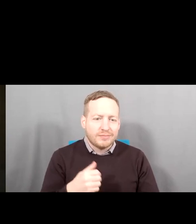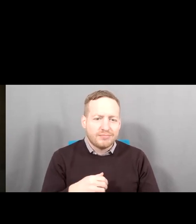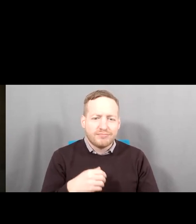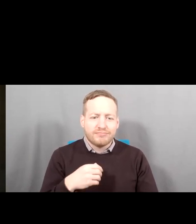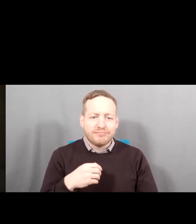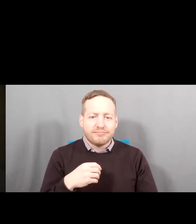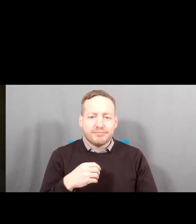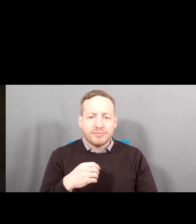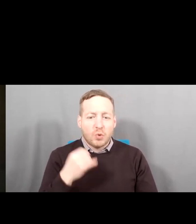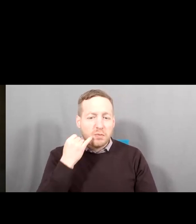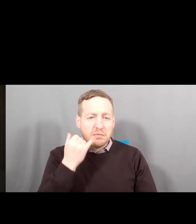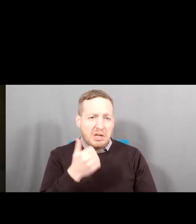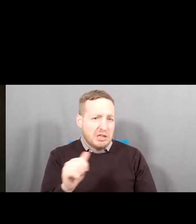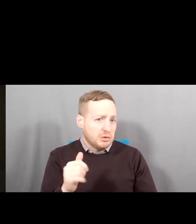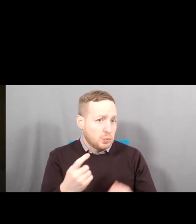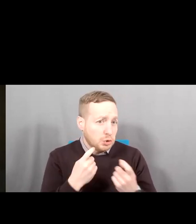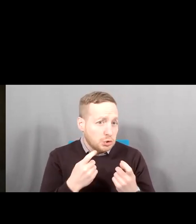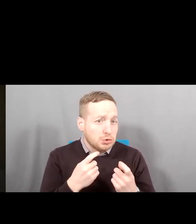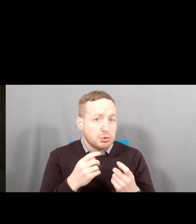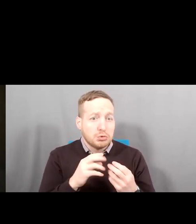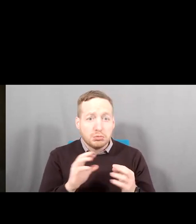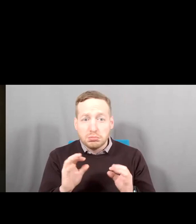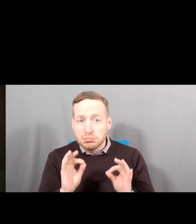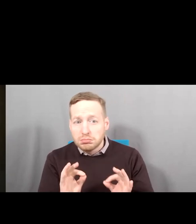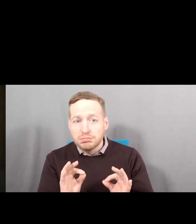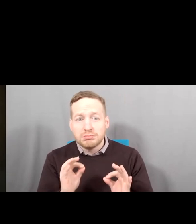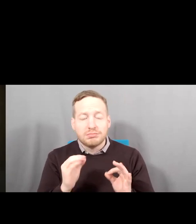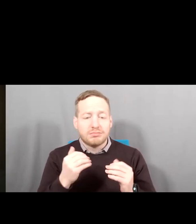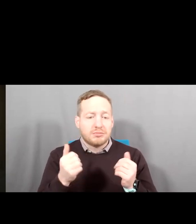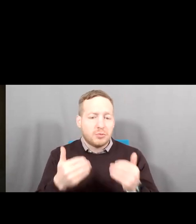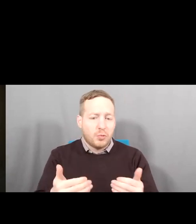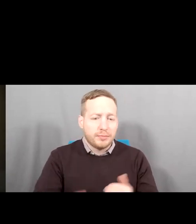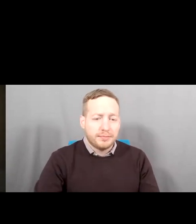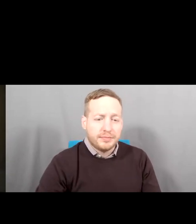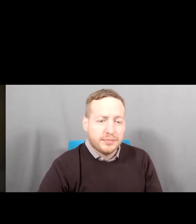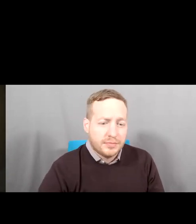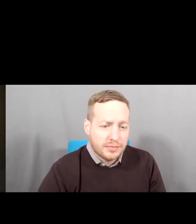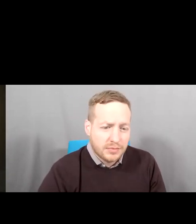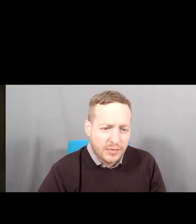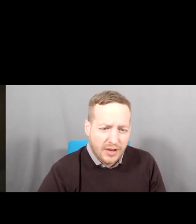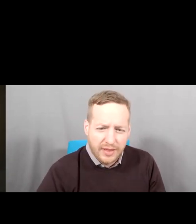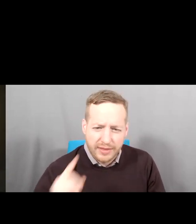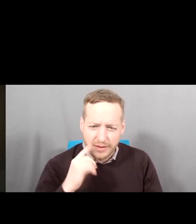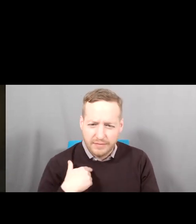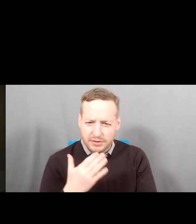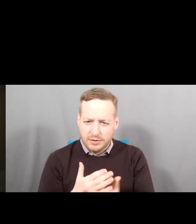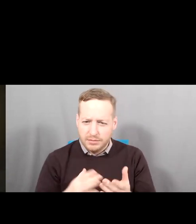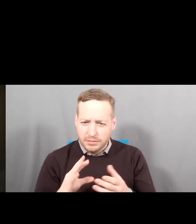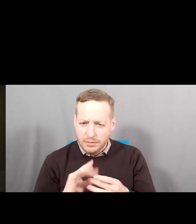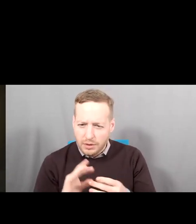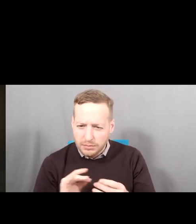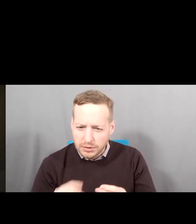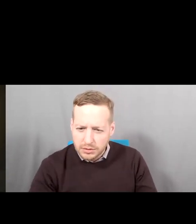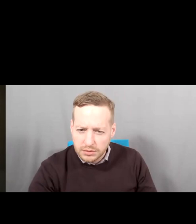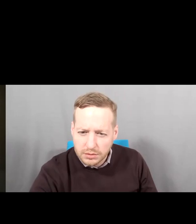wherever you prefer them, or you can see the full transcript on the side if you're not in full screen.